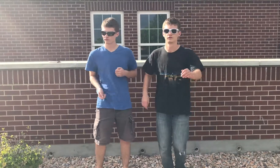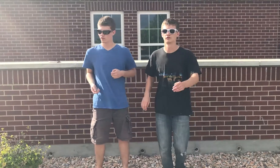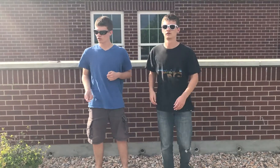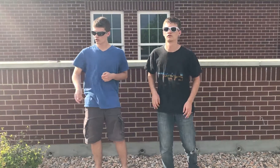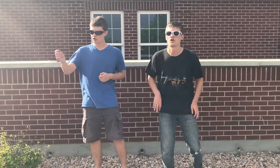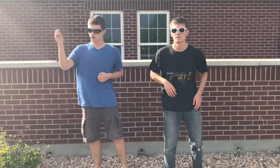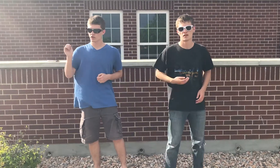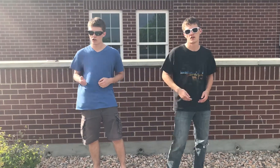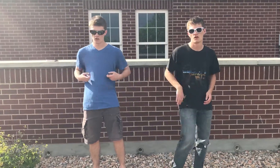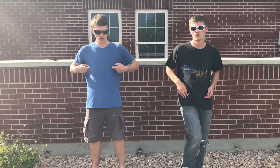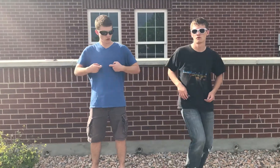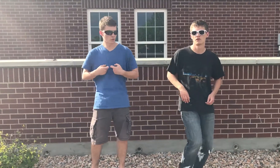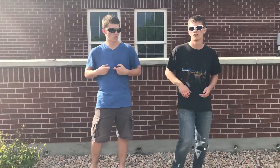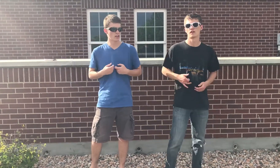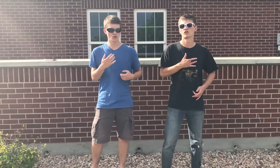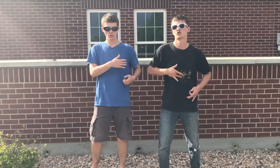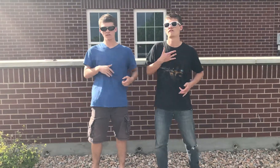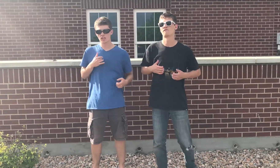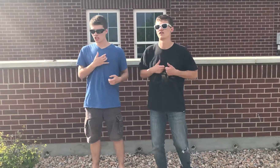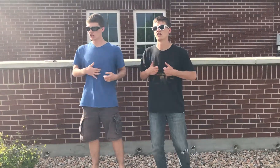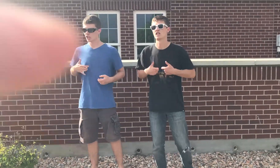His chin on your electric field